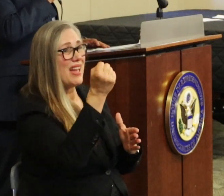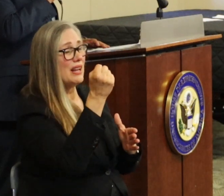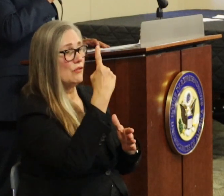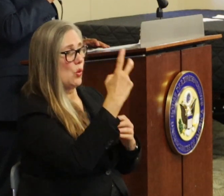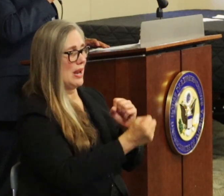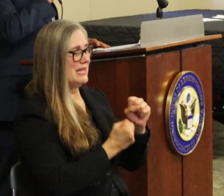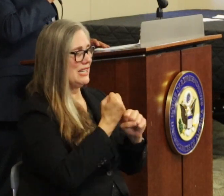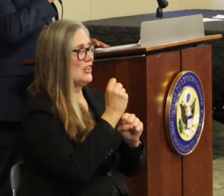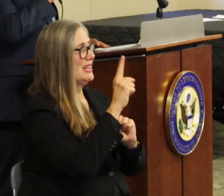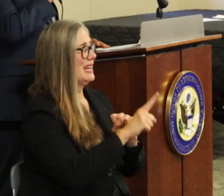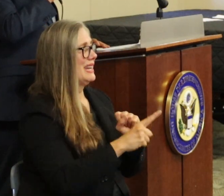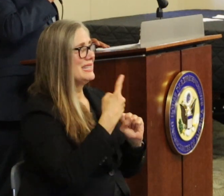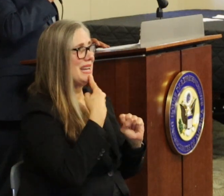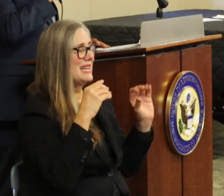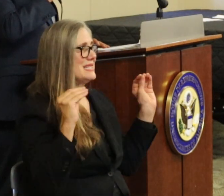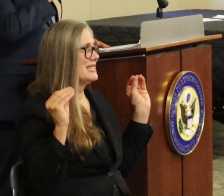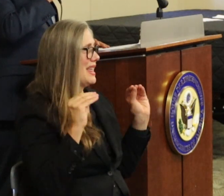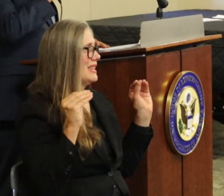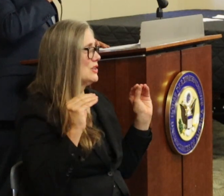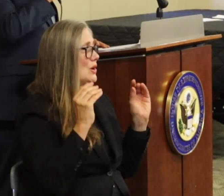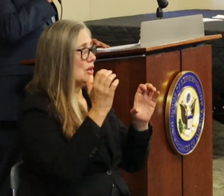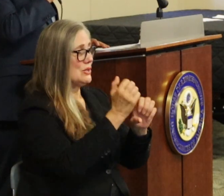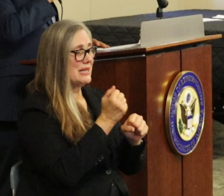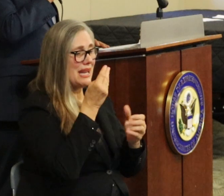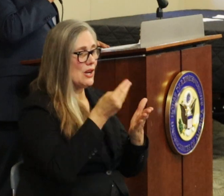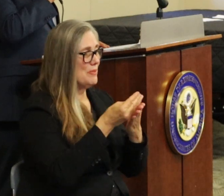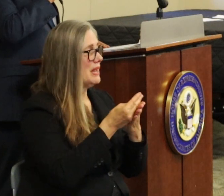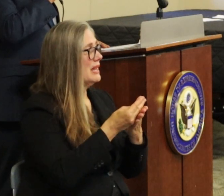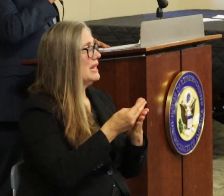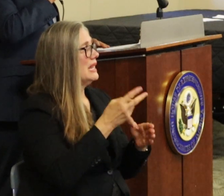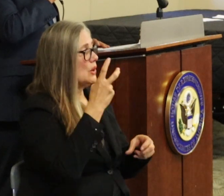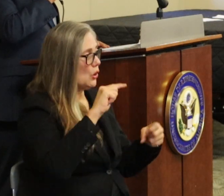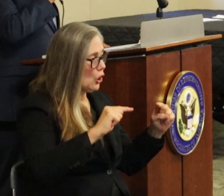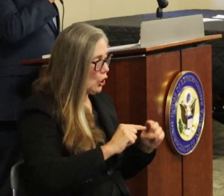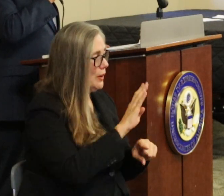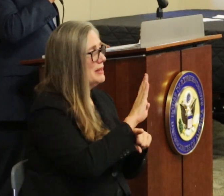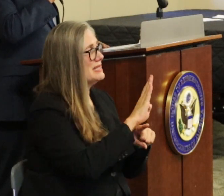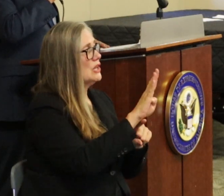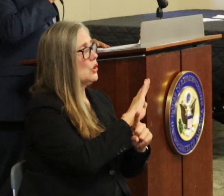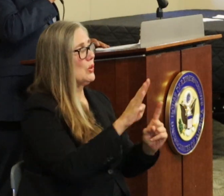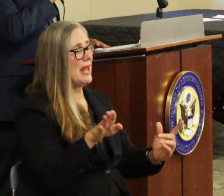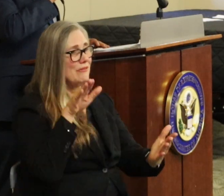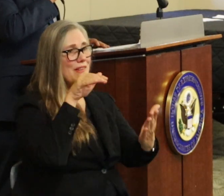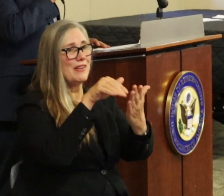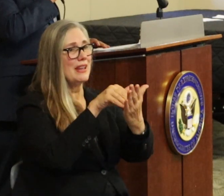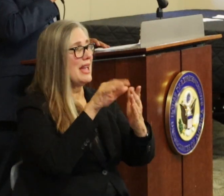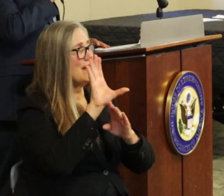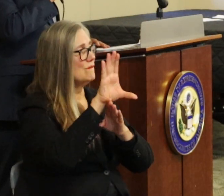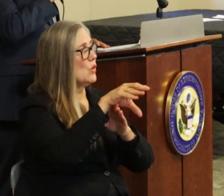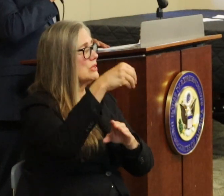us there is nothing we can do to get it. If it were a business running that way, we'd file a lawsuit and they'd be forced to pay us the